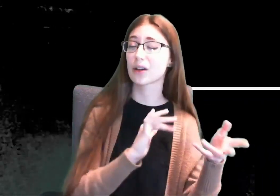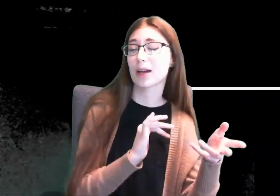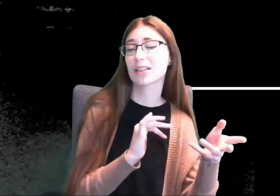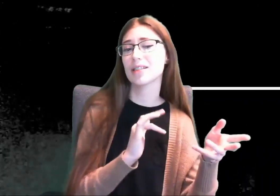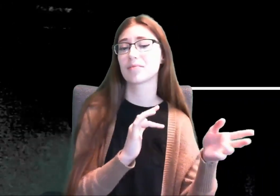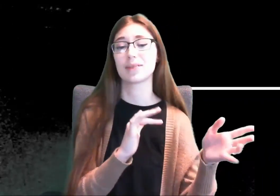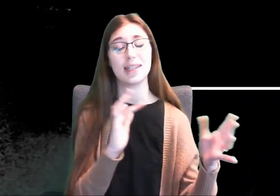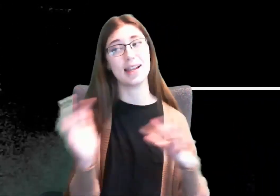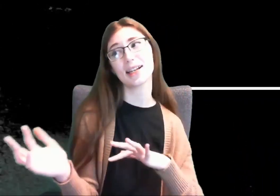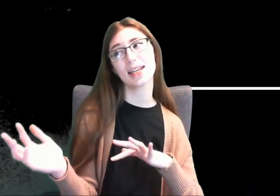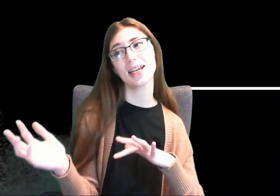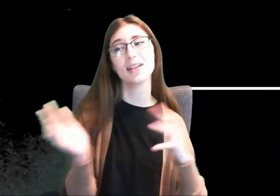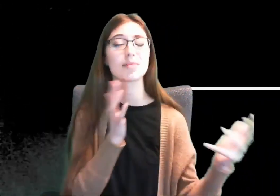correctly, not getting it, you know,